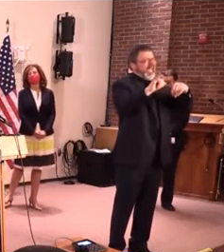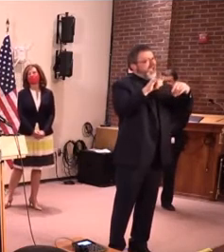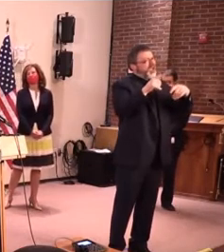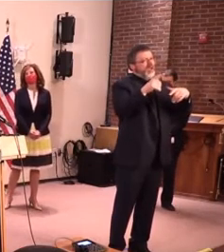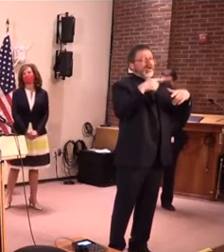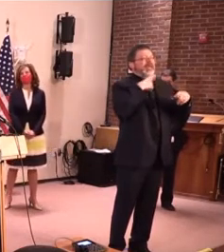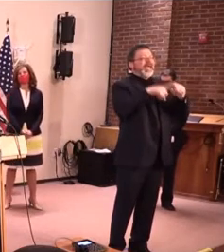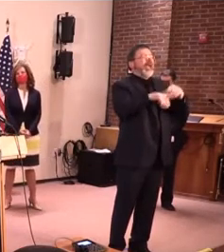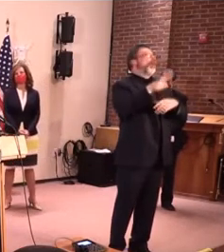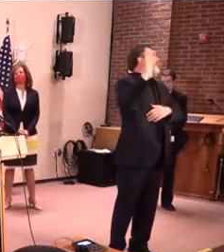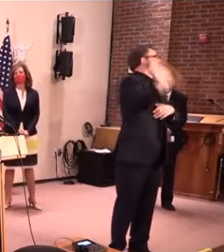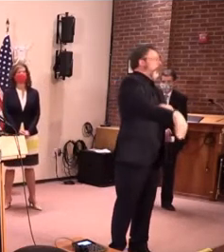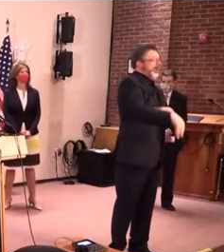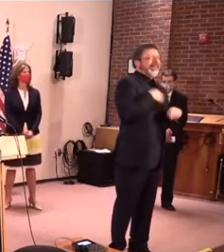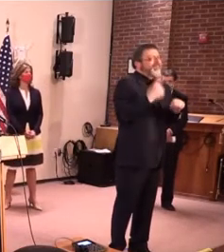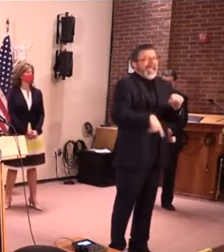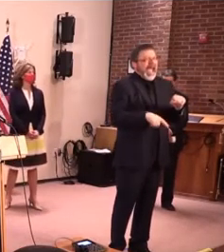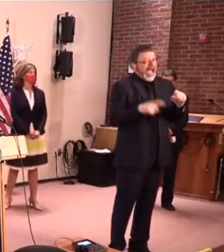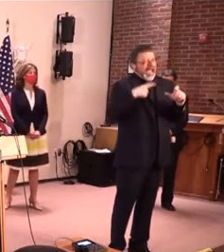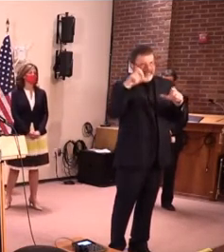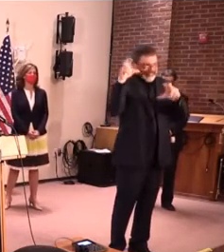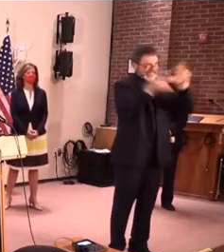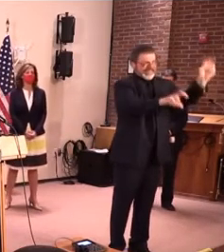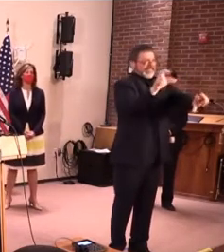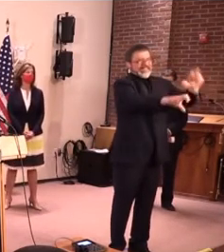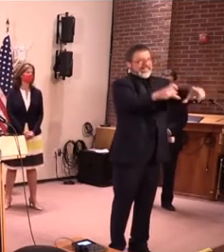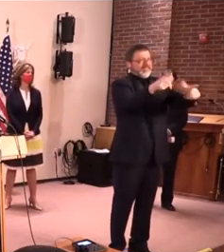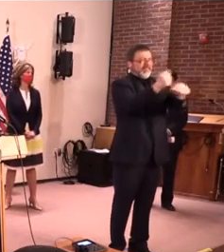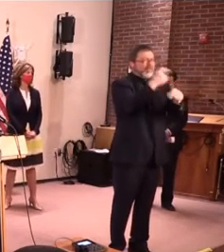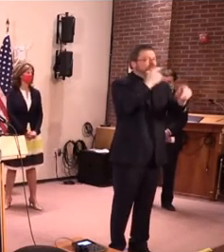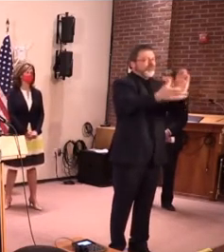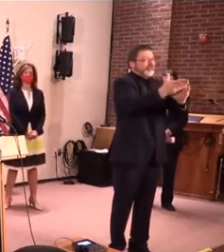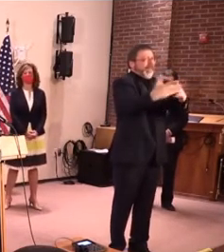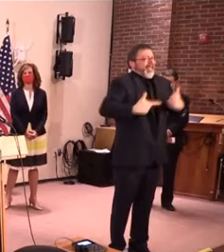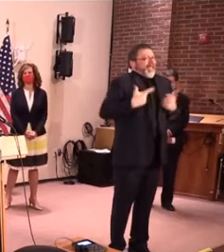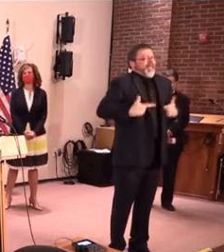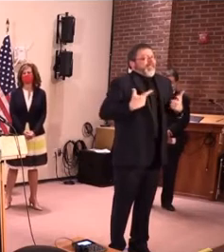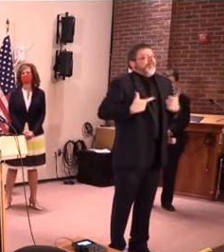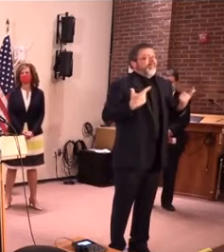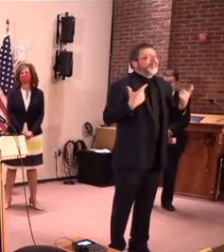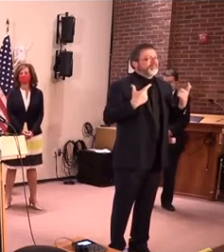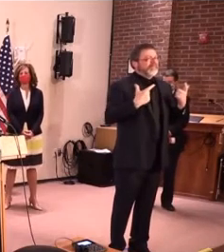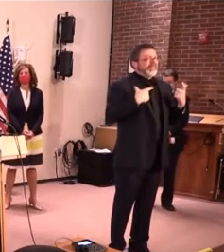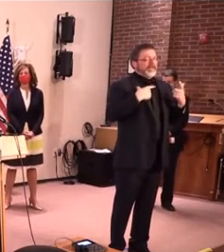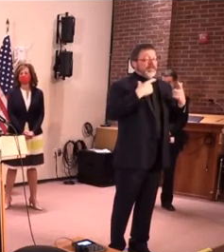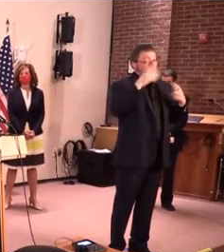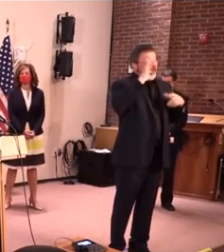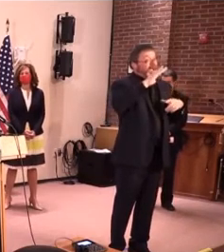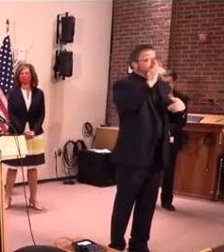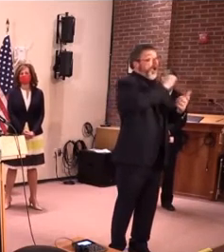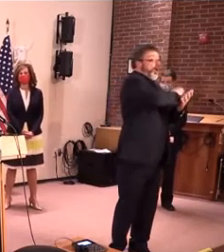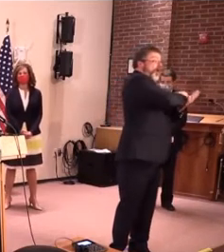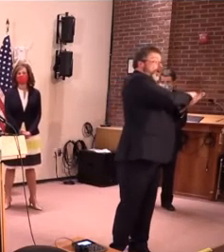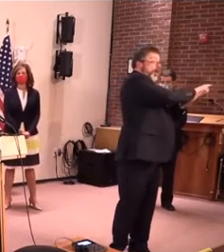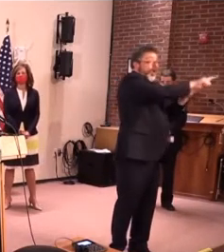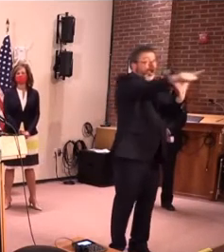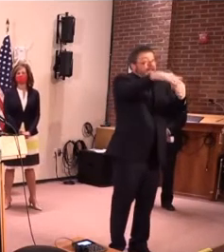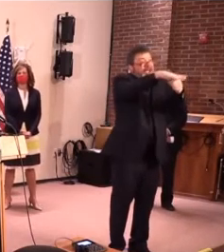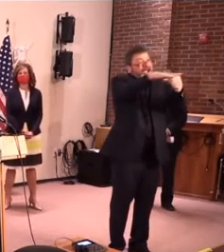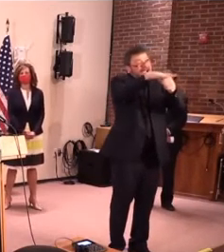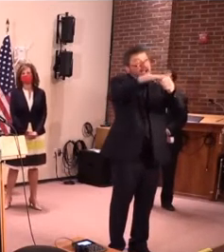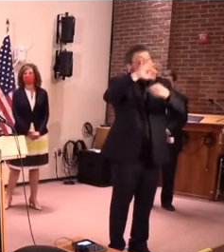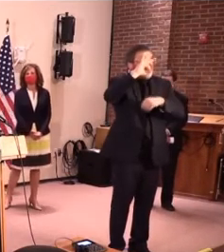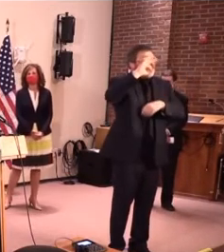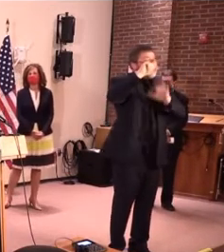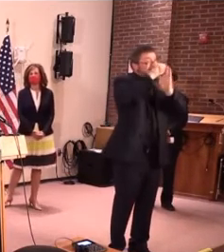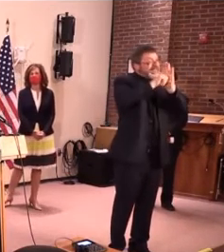they need to preserve that system, that's going to be maybe another $300 million. That's $1 billion right there.